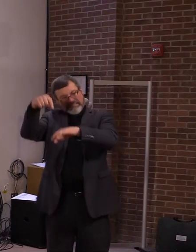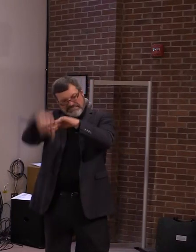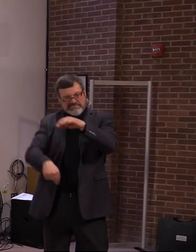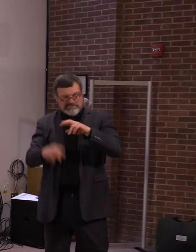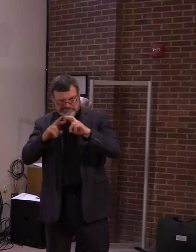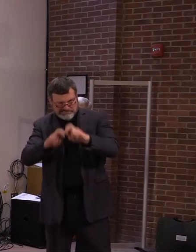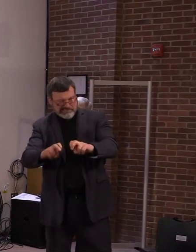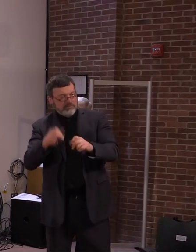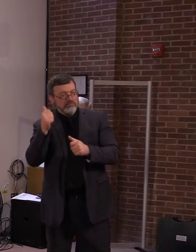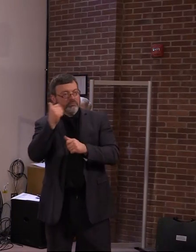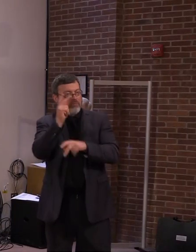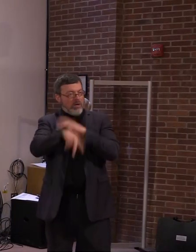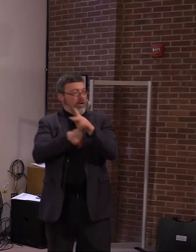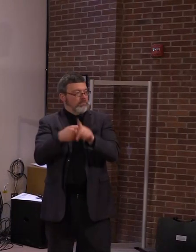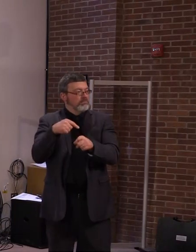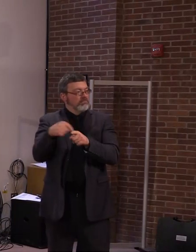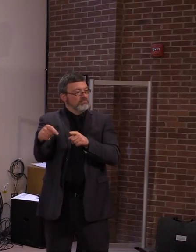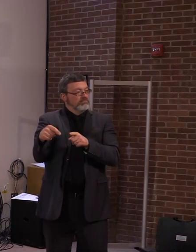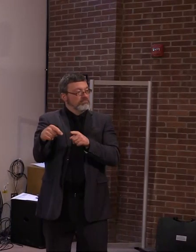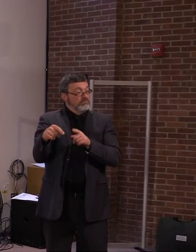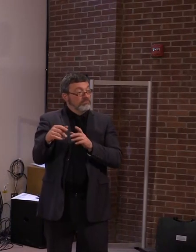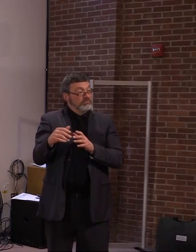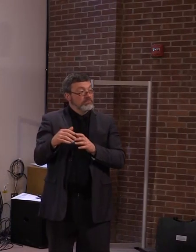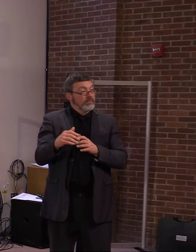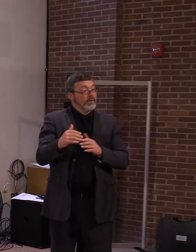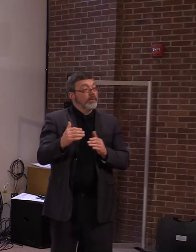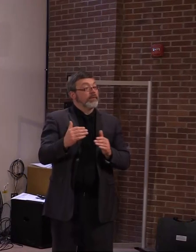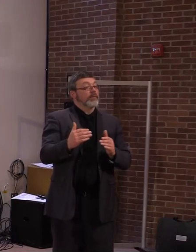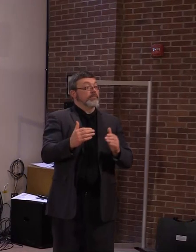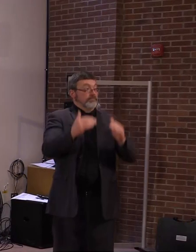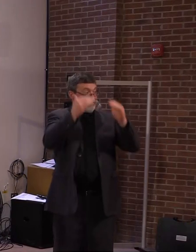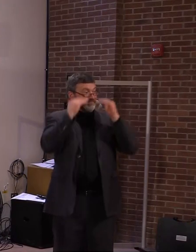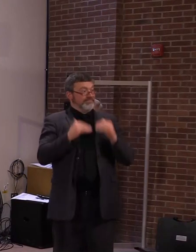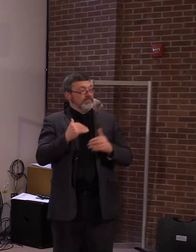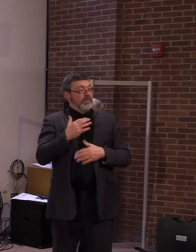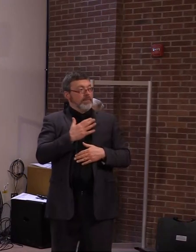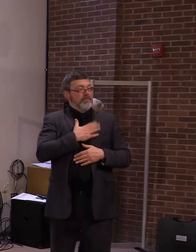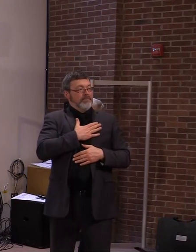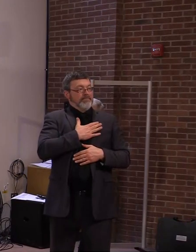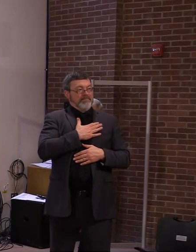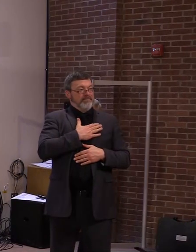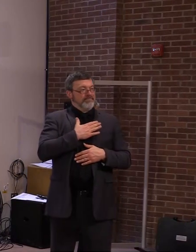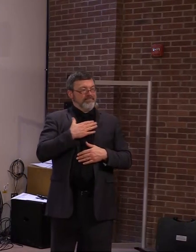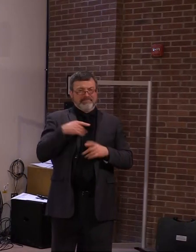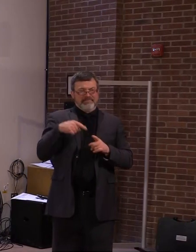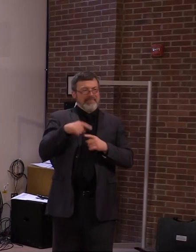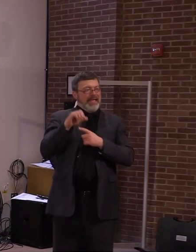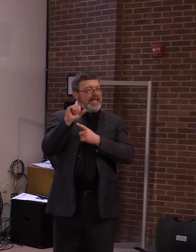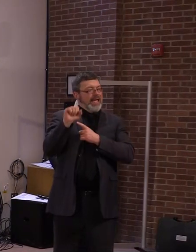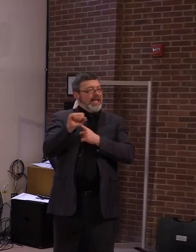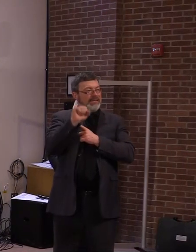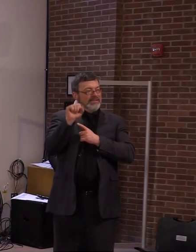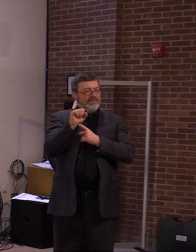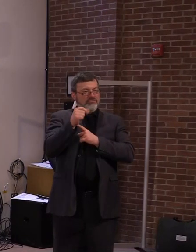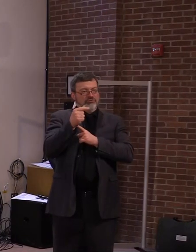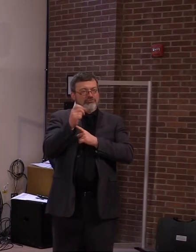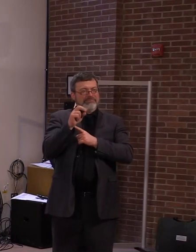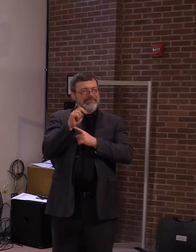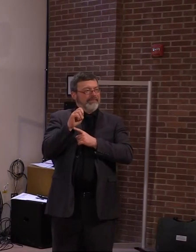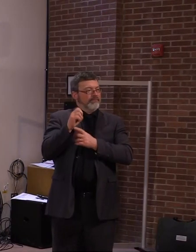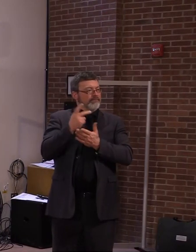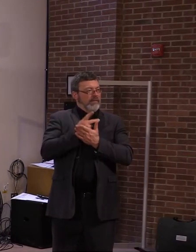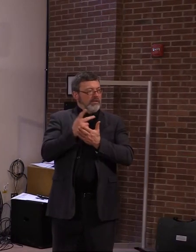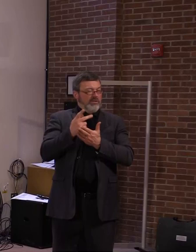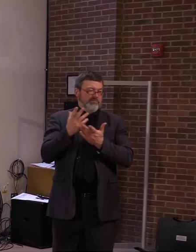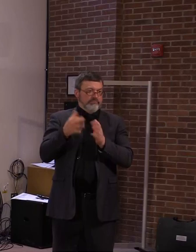Thirdly, I mentioned in my opening comments this S gene target failure, which is something you can only